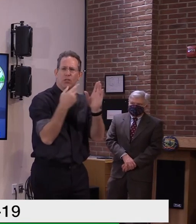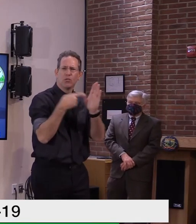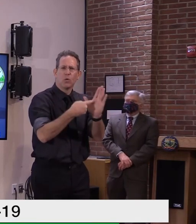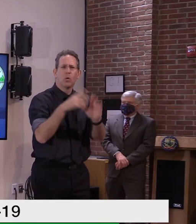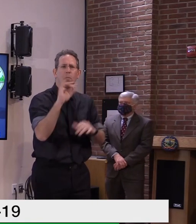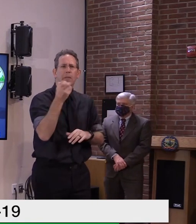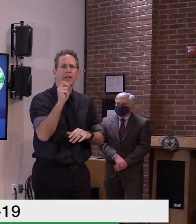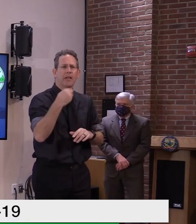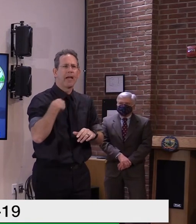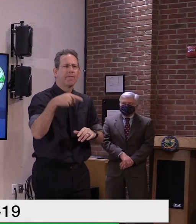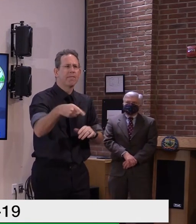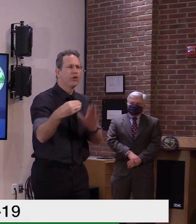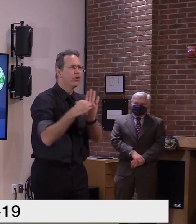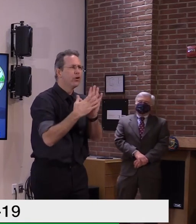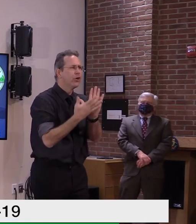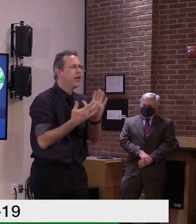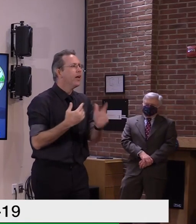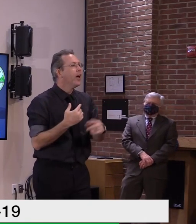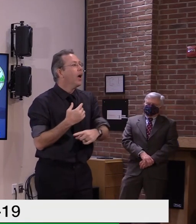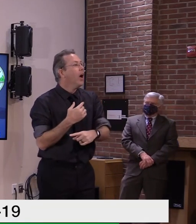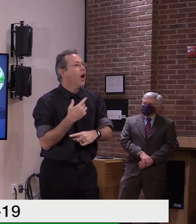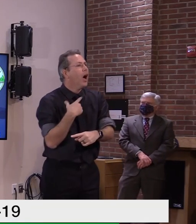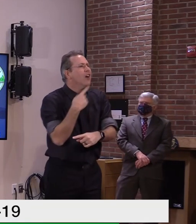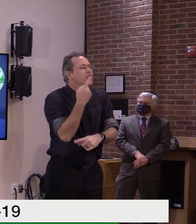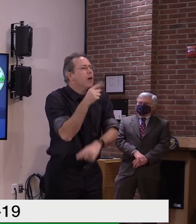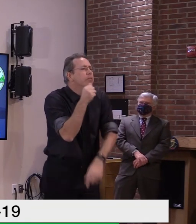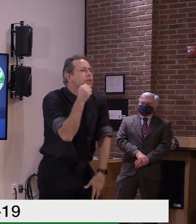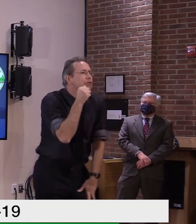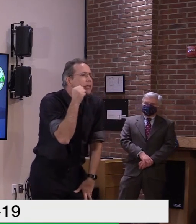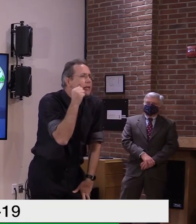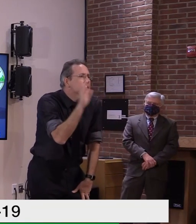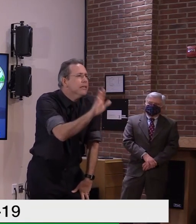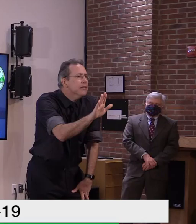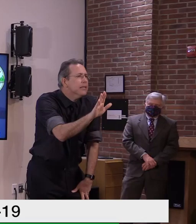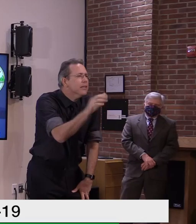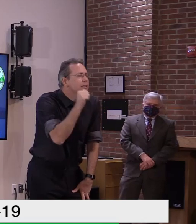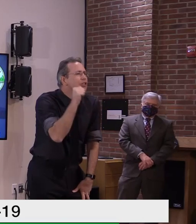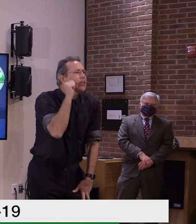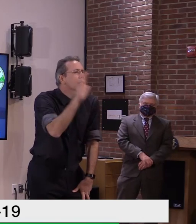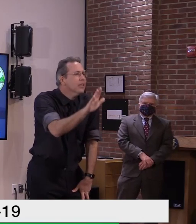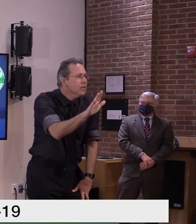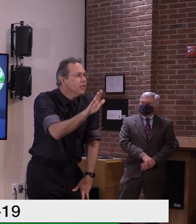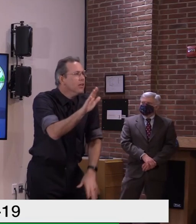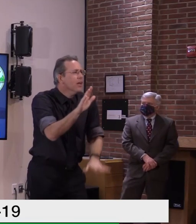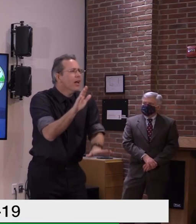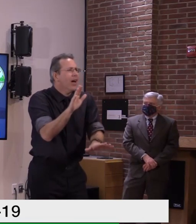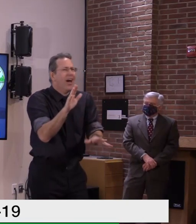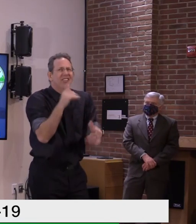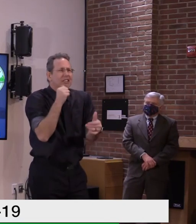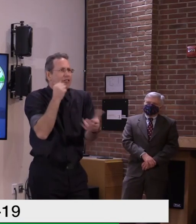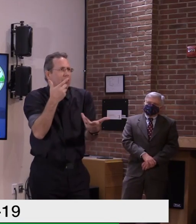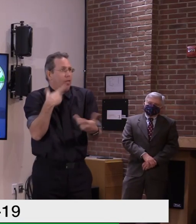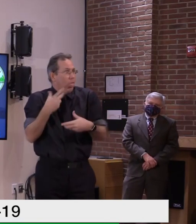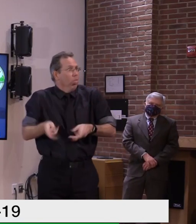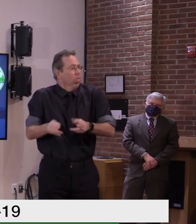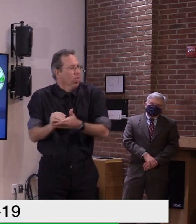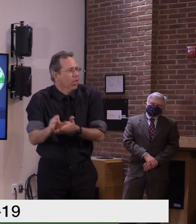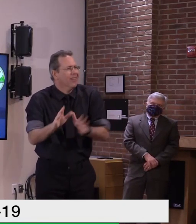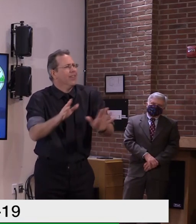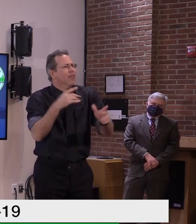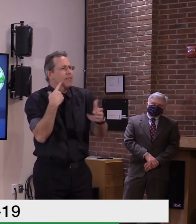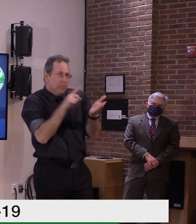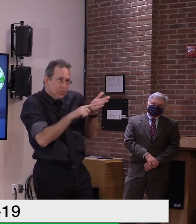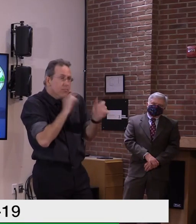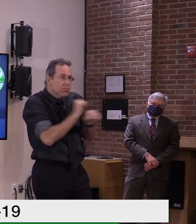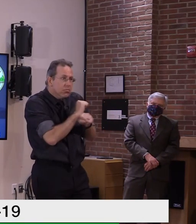it may not be on the website at this point, but it probably will be today or tonight. And Greg, I